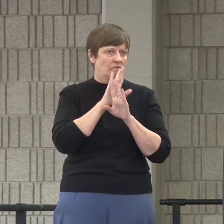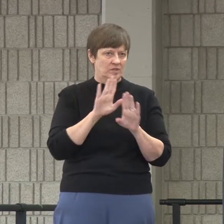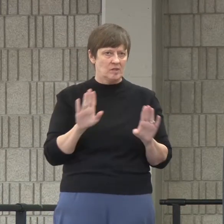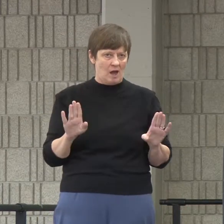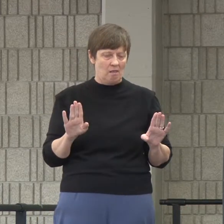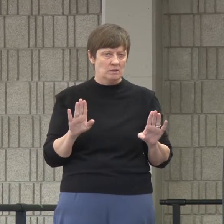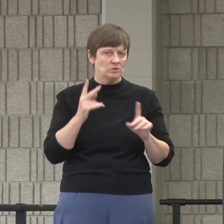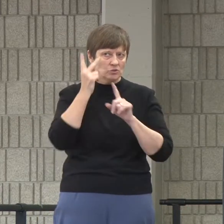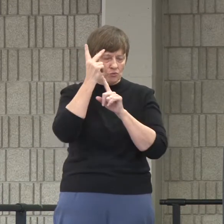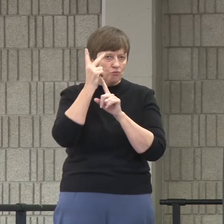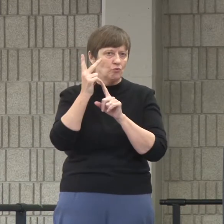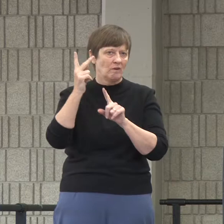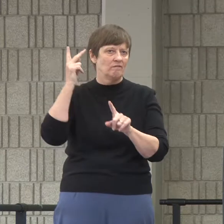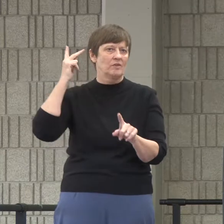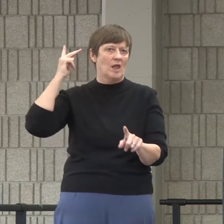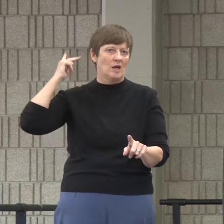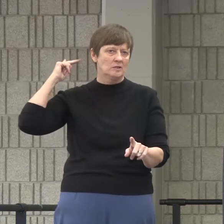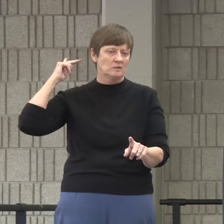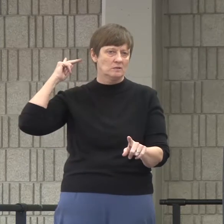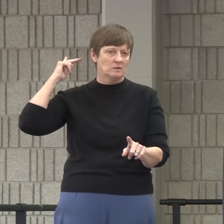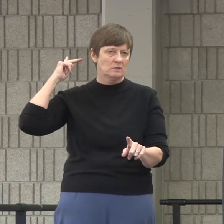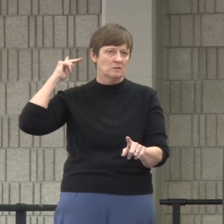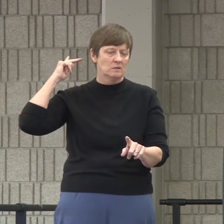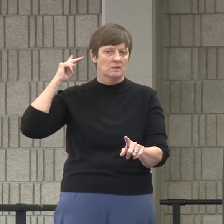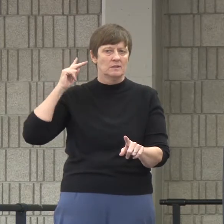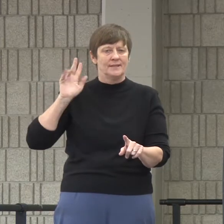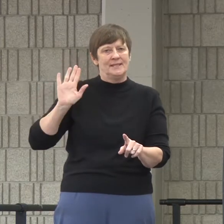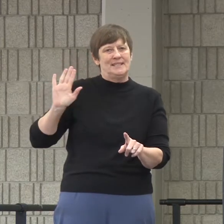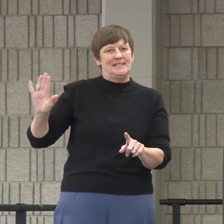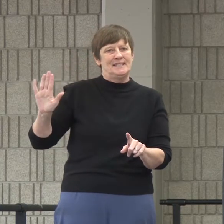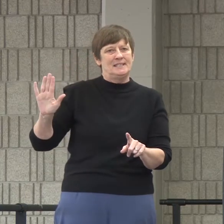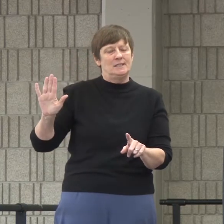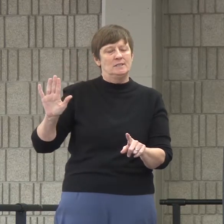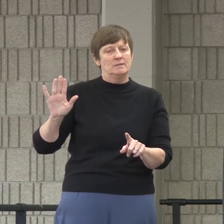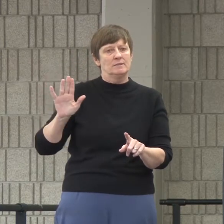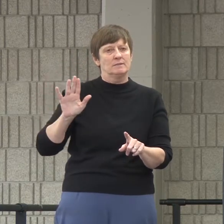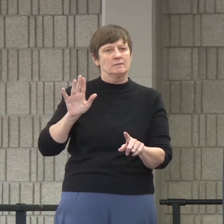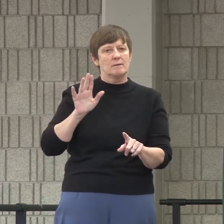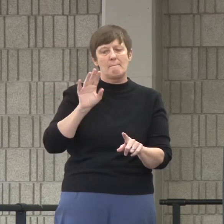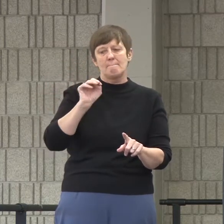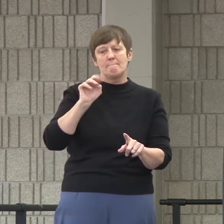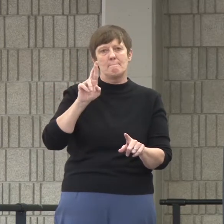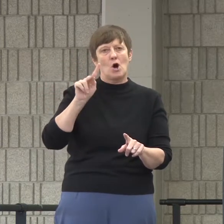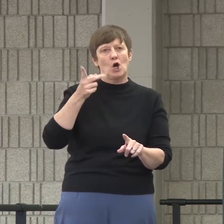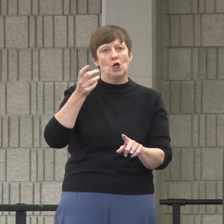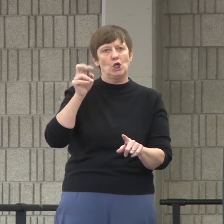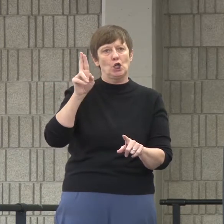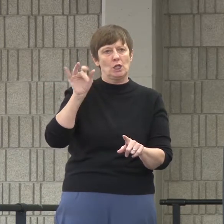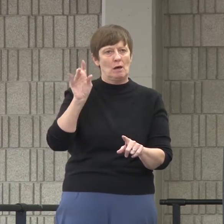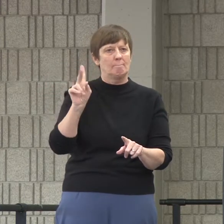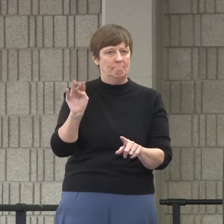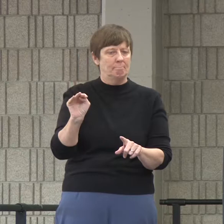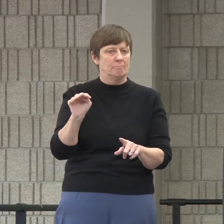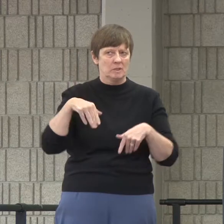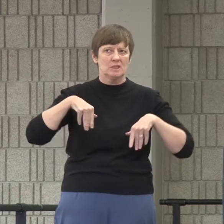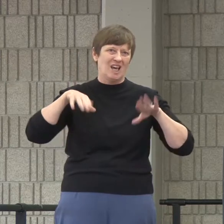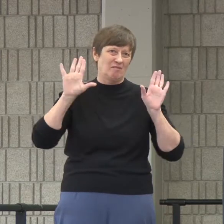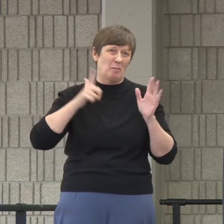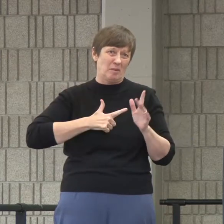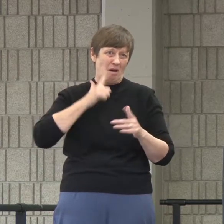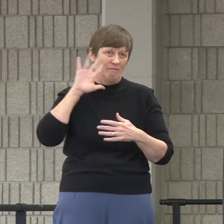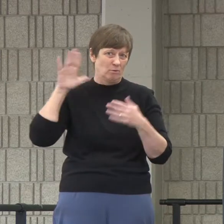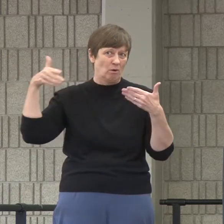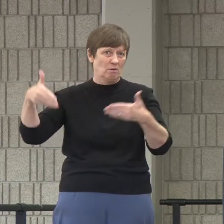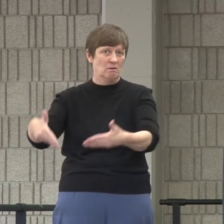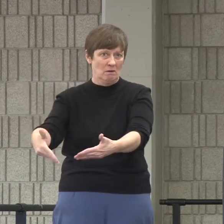to reflect on his martyrdom, and also to reflect on all those people in